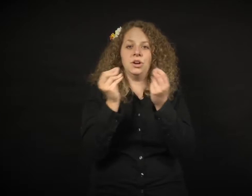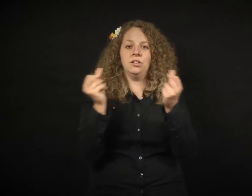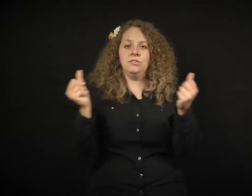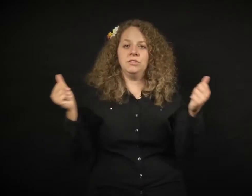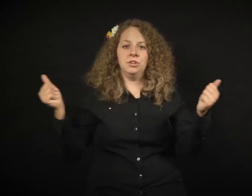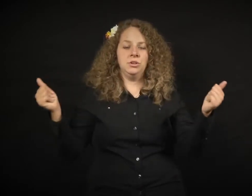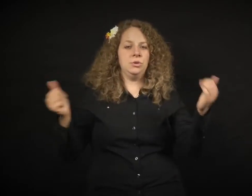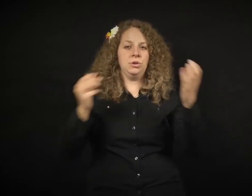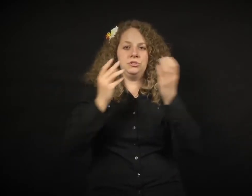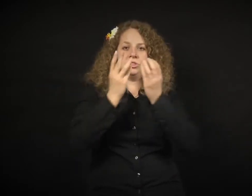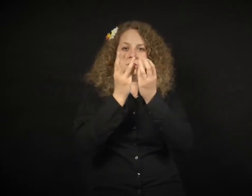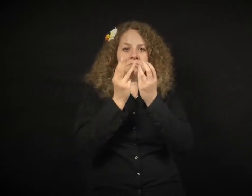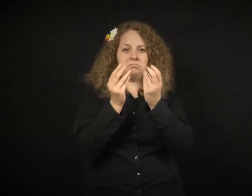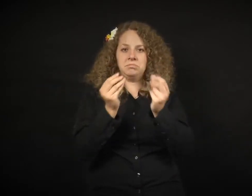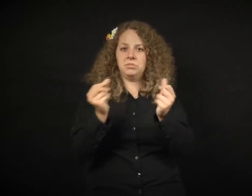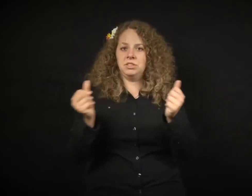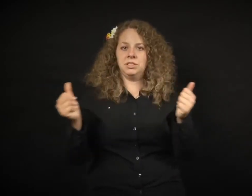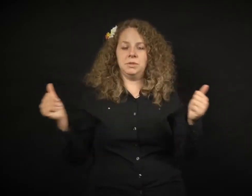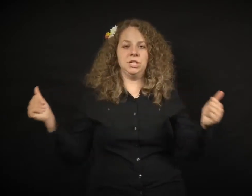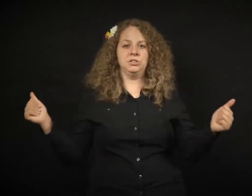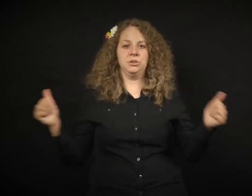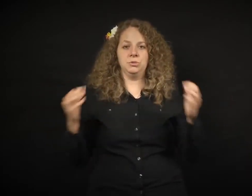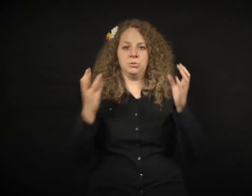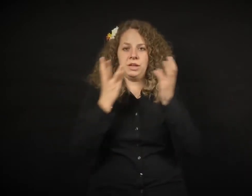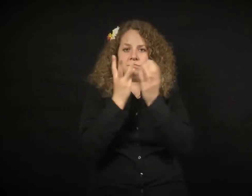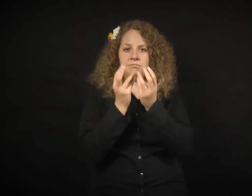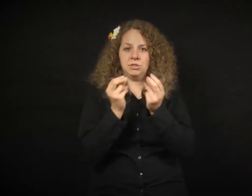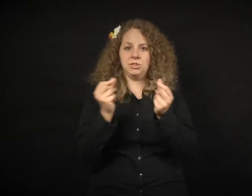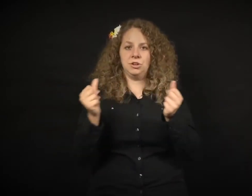dissolve or just disappears and goes away, dissolve,